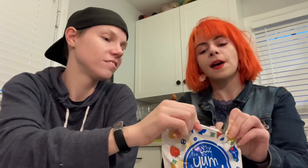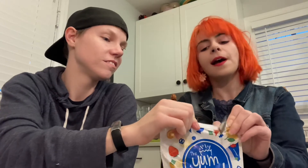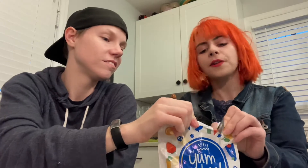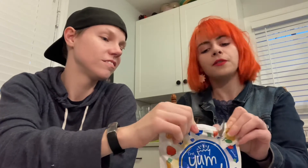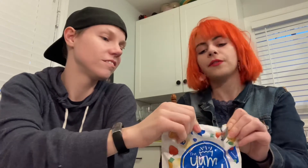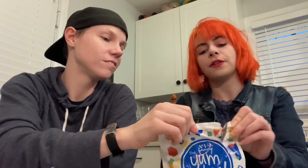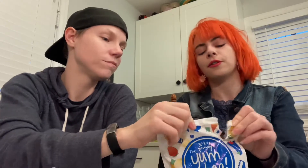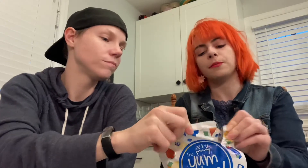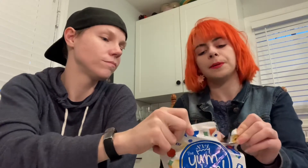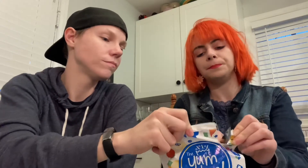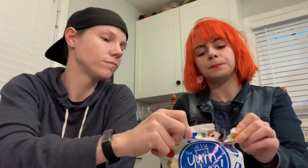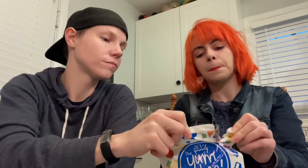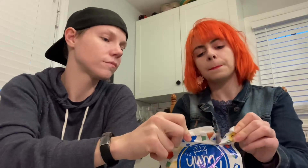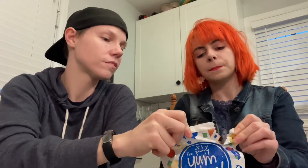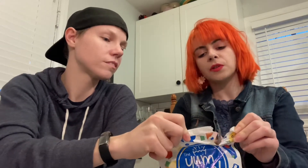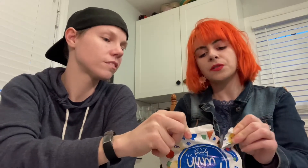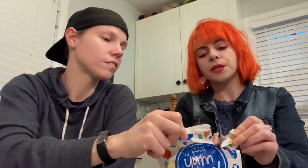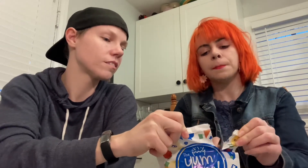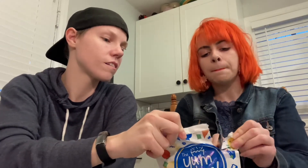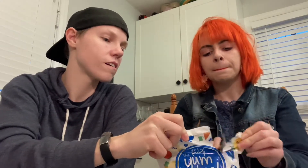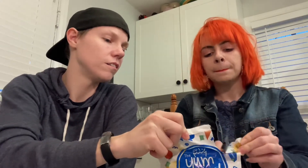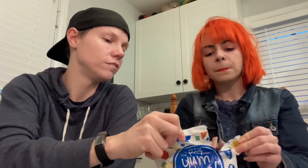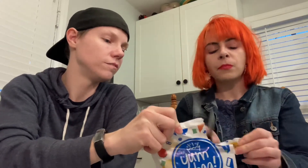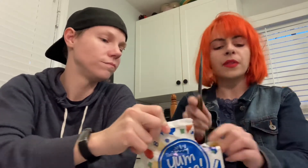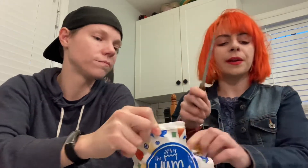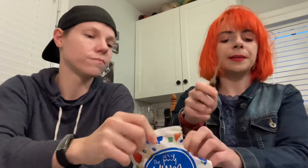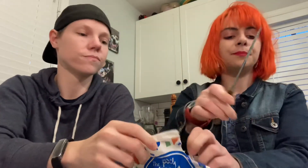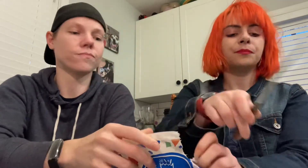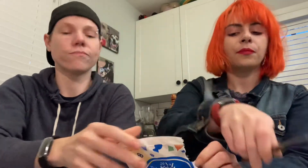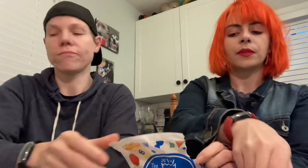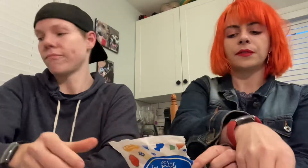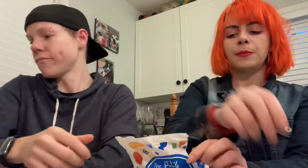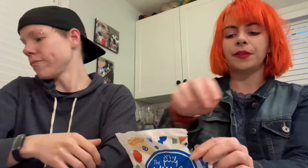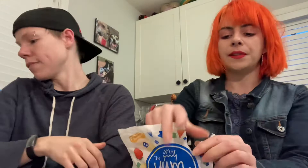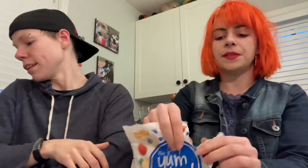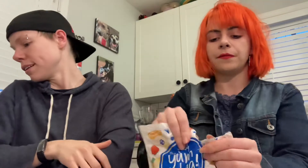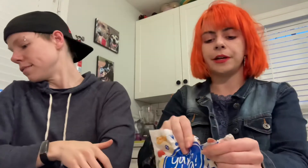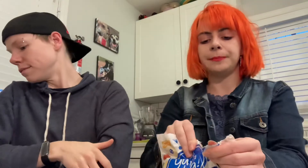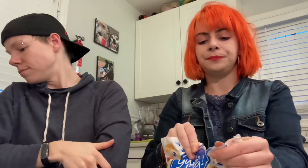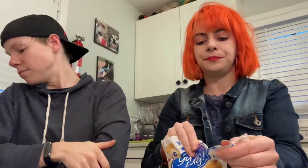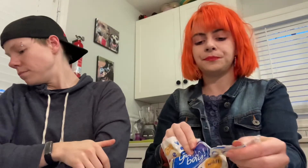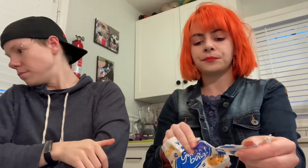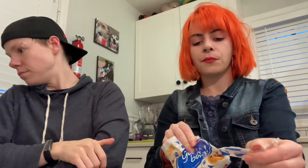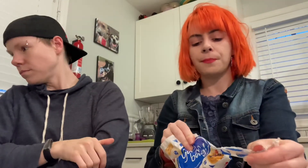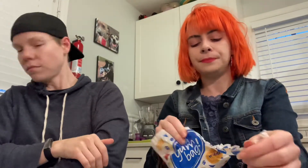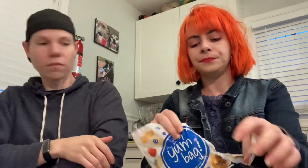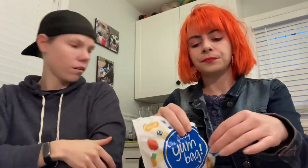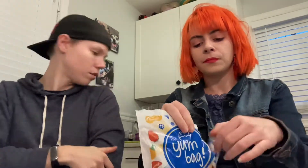crack your finger open. See? They put like different